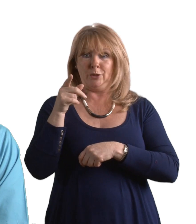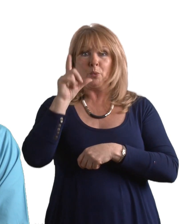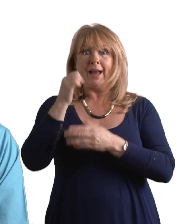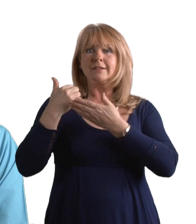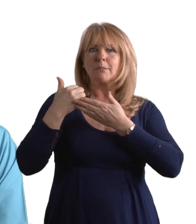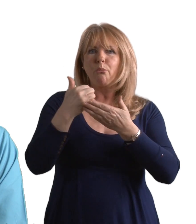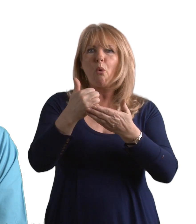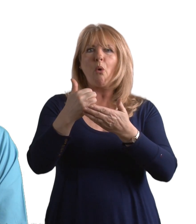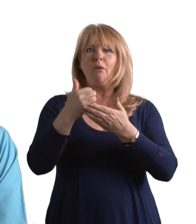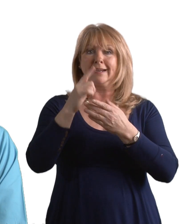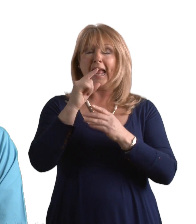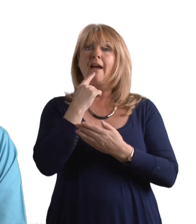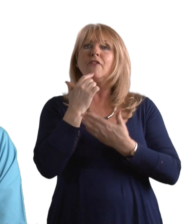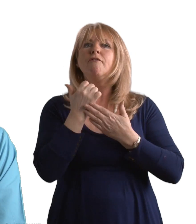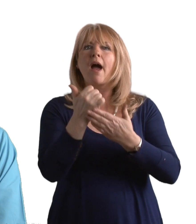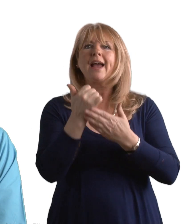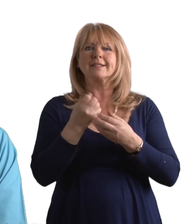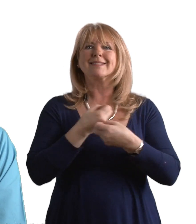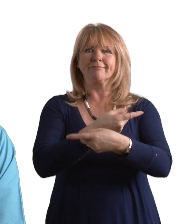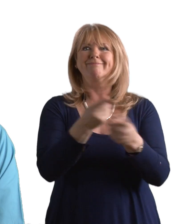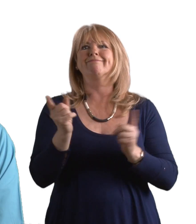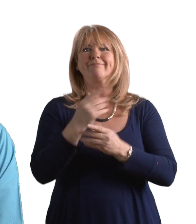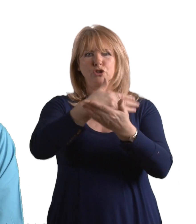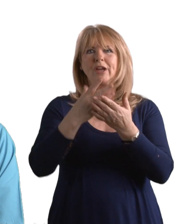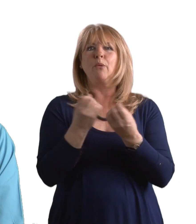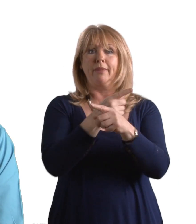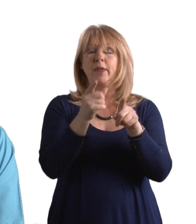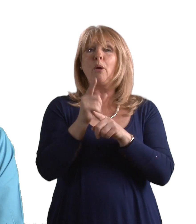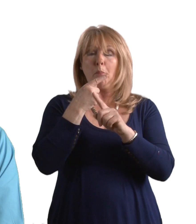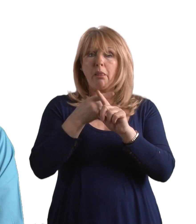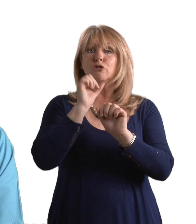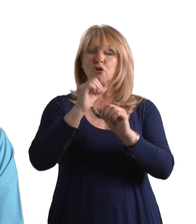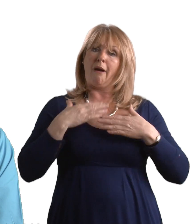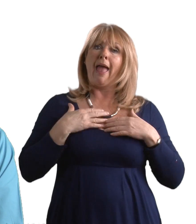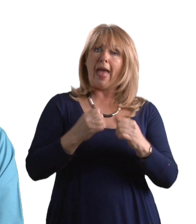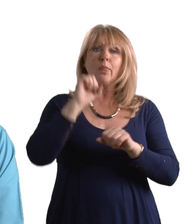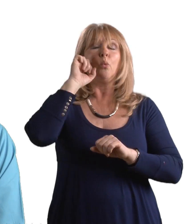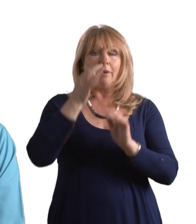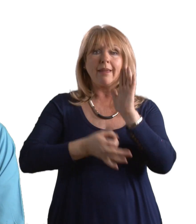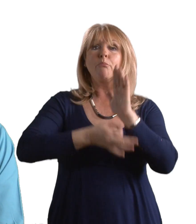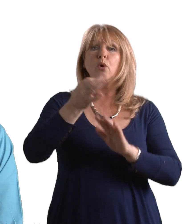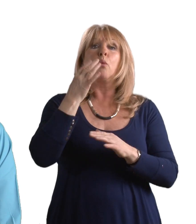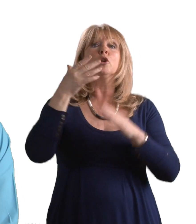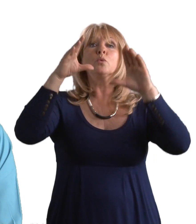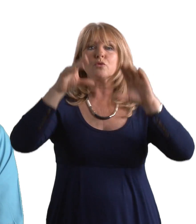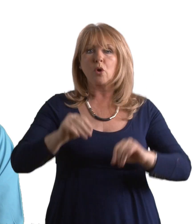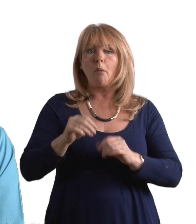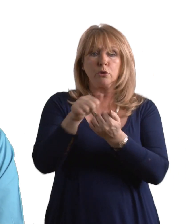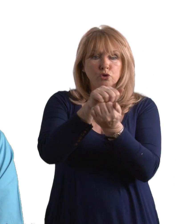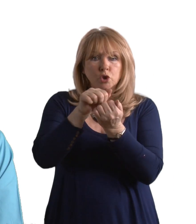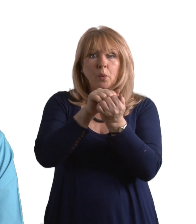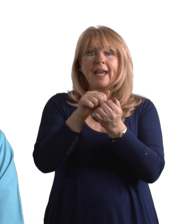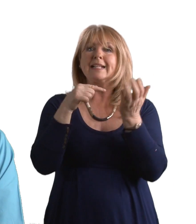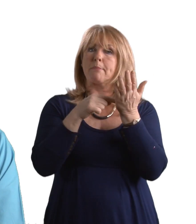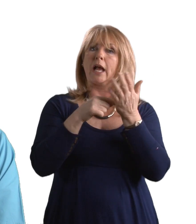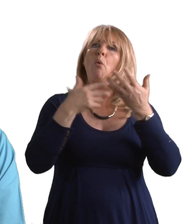Stop smoking groups are a great way to take the first step towards giving up. You'll get support and advice. Remember, your